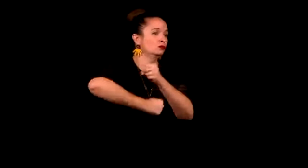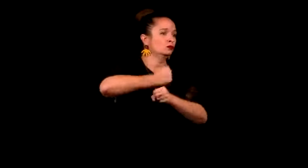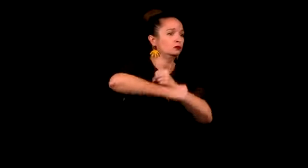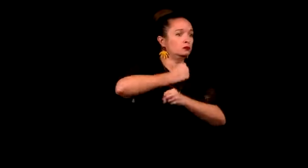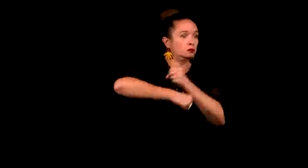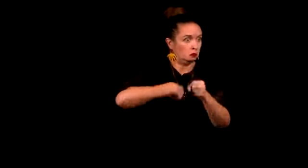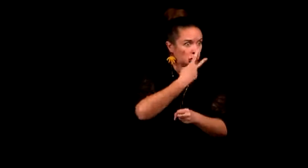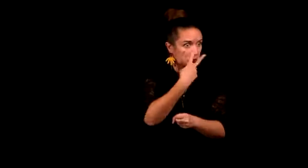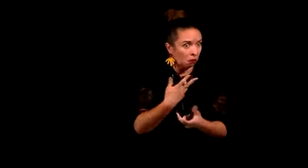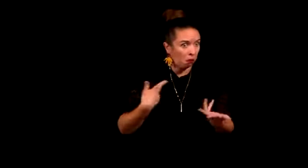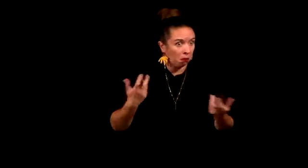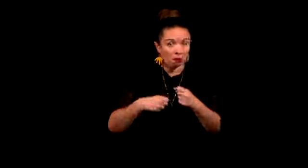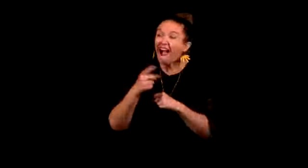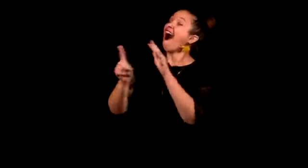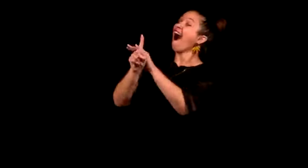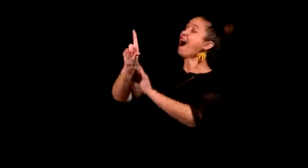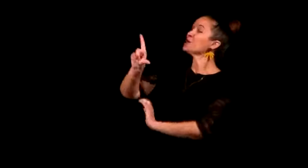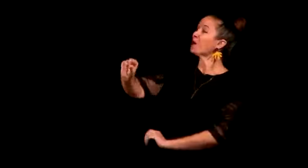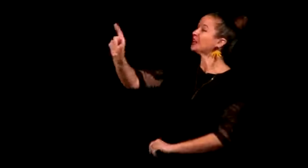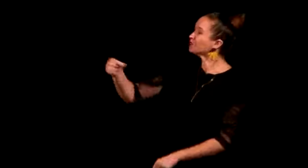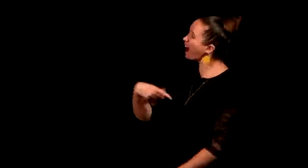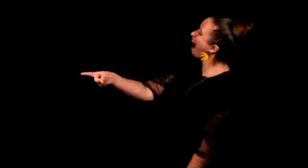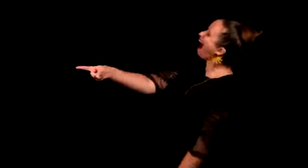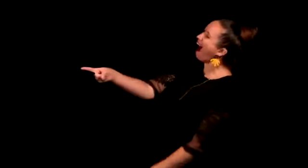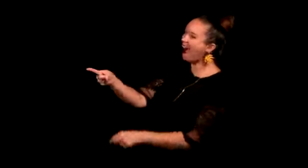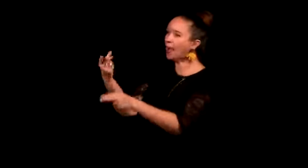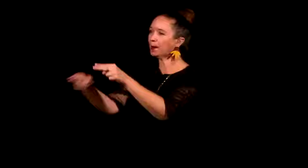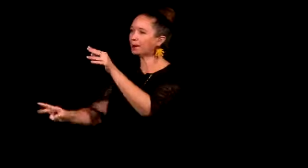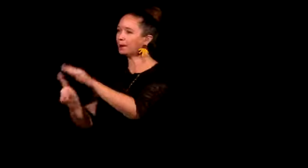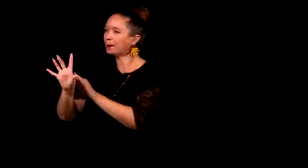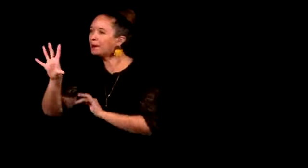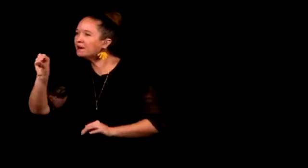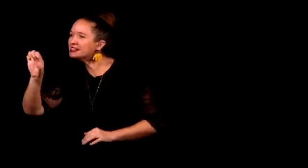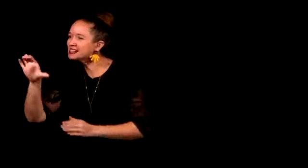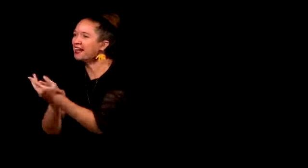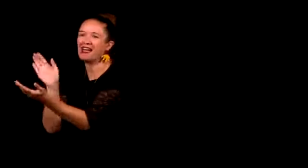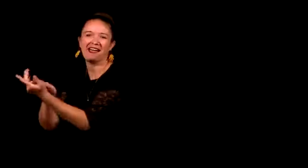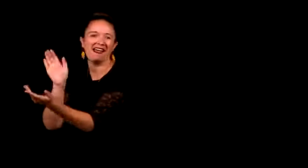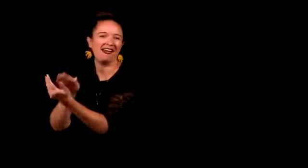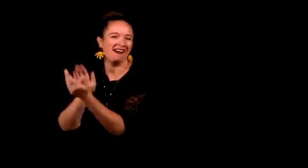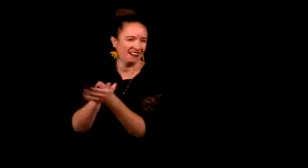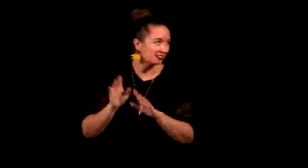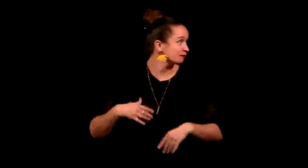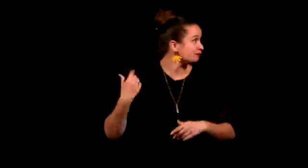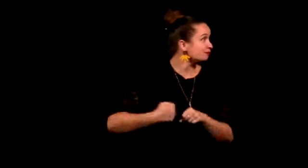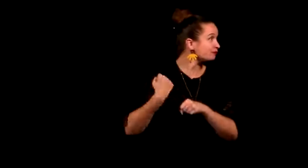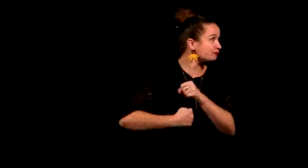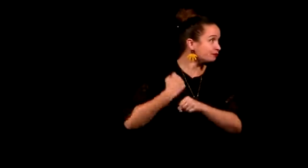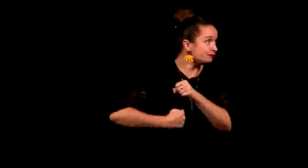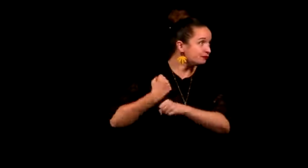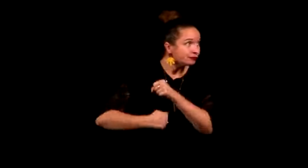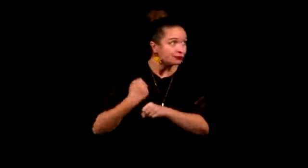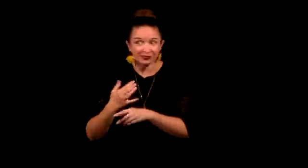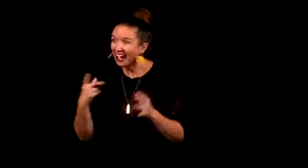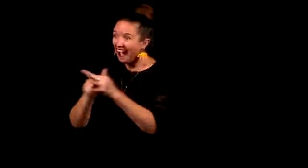So year after year after year, we didn't see her effort. We just saw the end result. And we're here to cheer her on